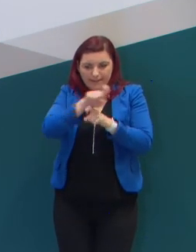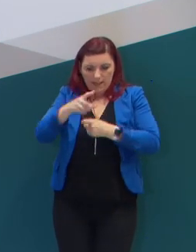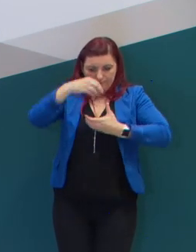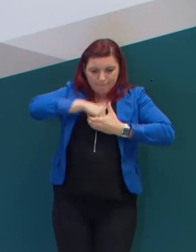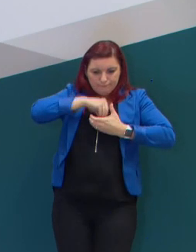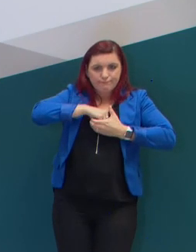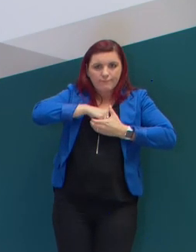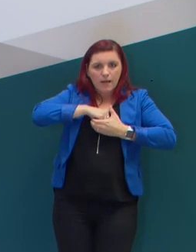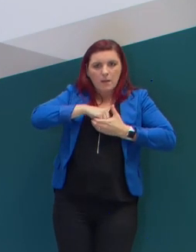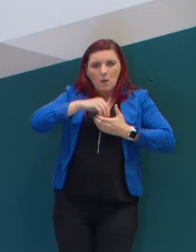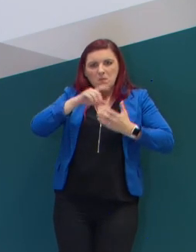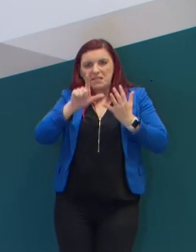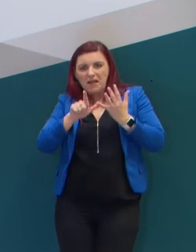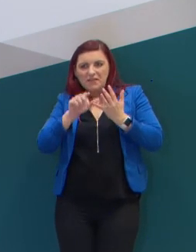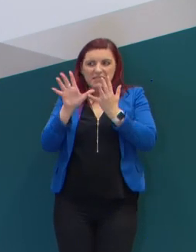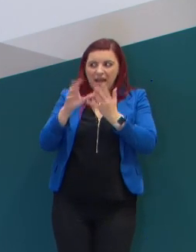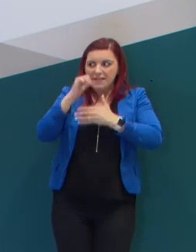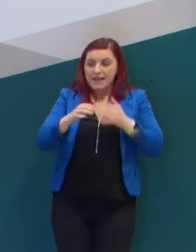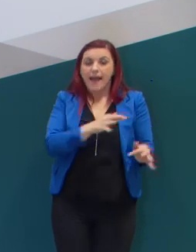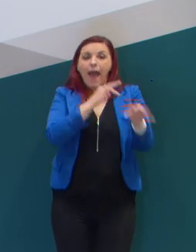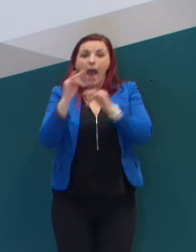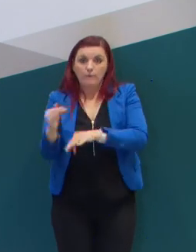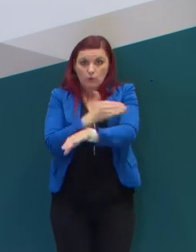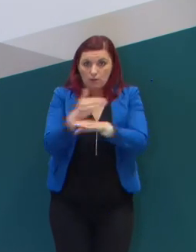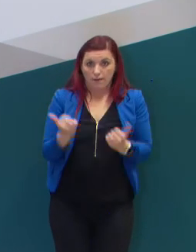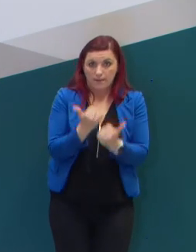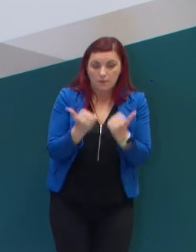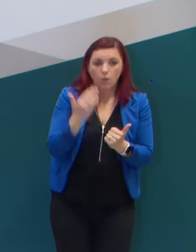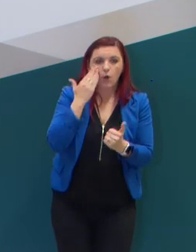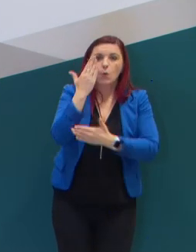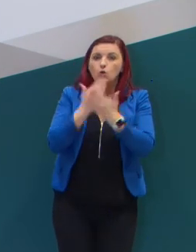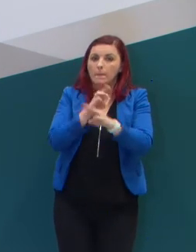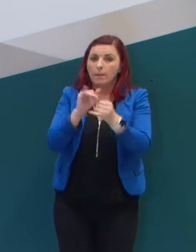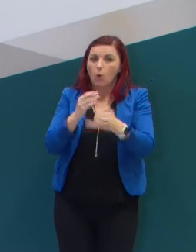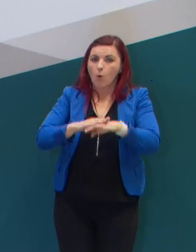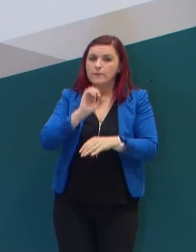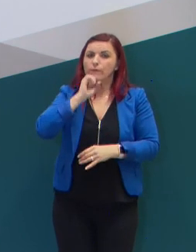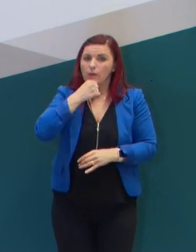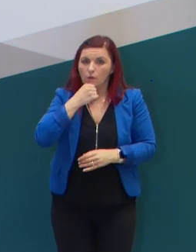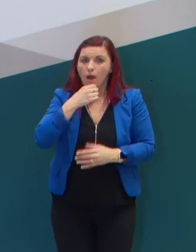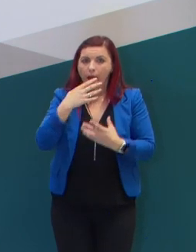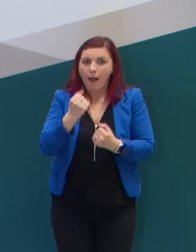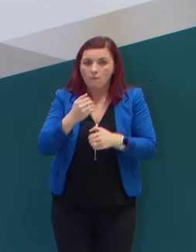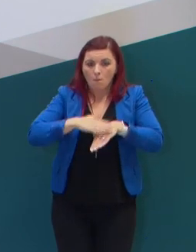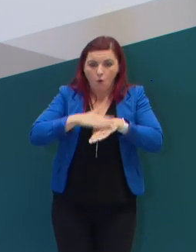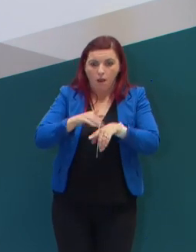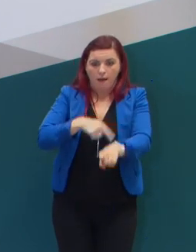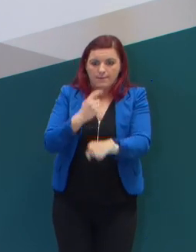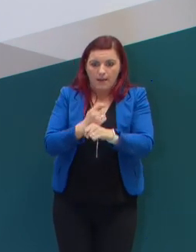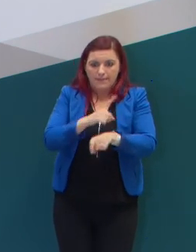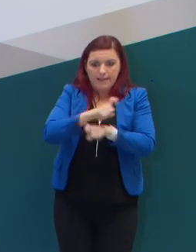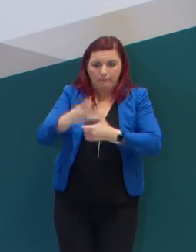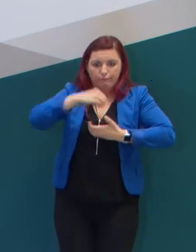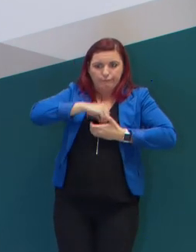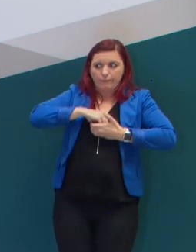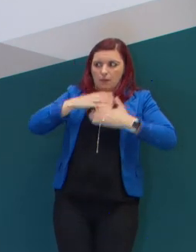after the onset of illness. We do know that if people have a more severe illness, that the virus is detectable for a longer period of time. So it will really depend on the